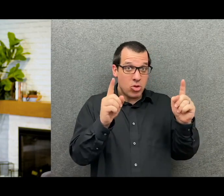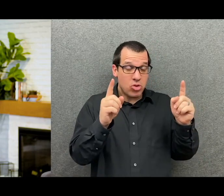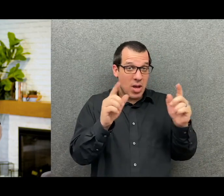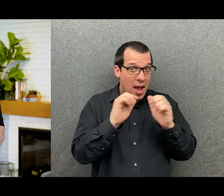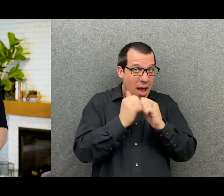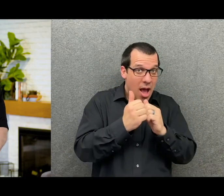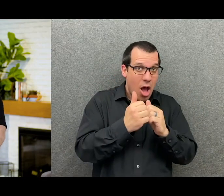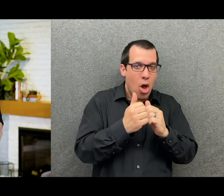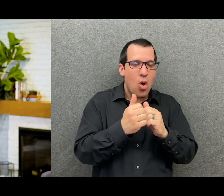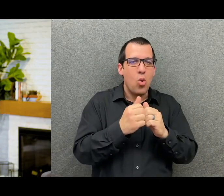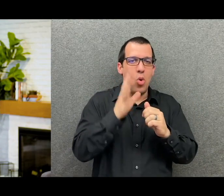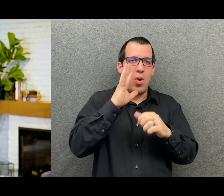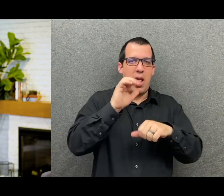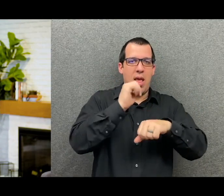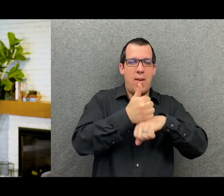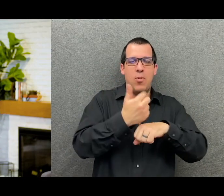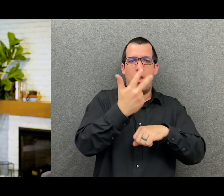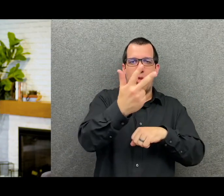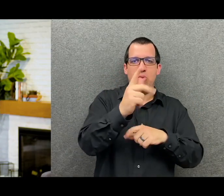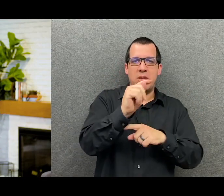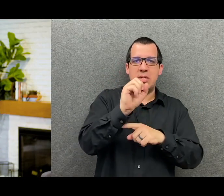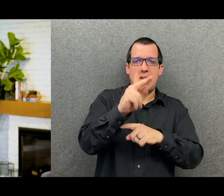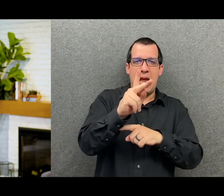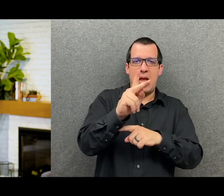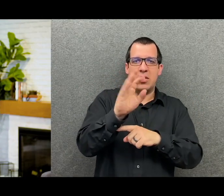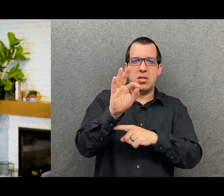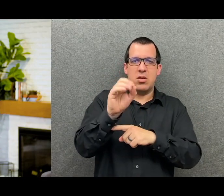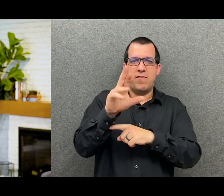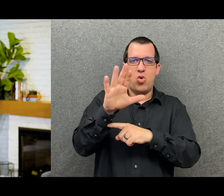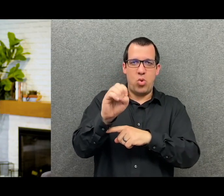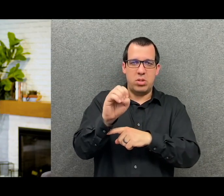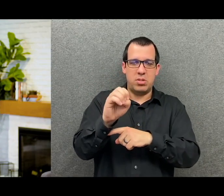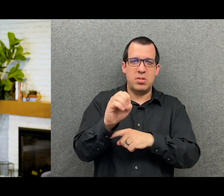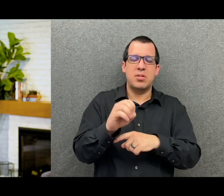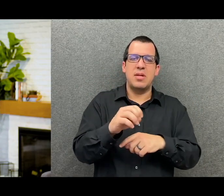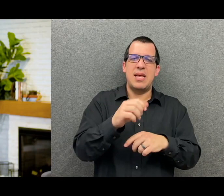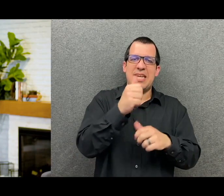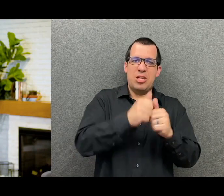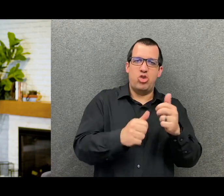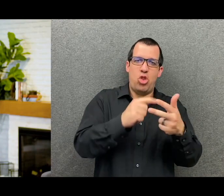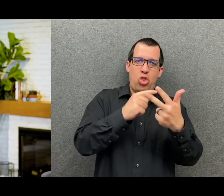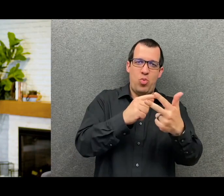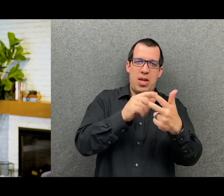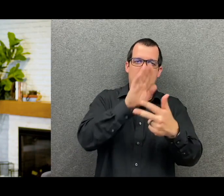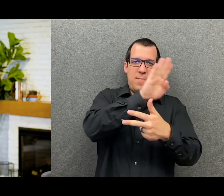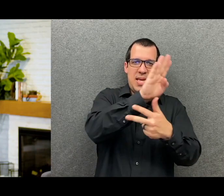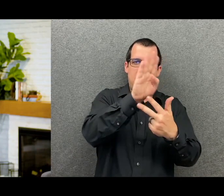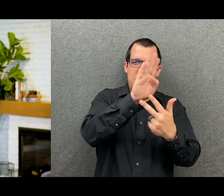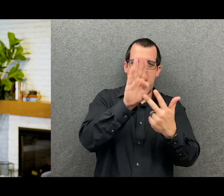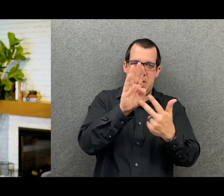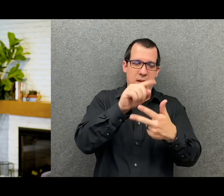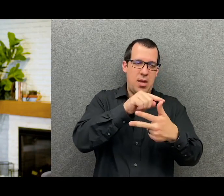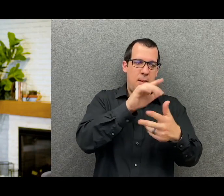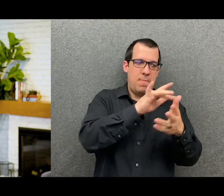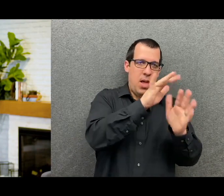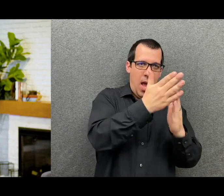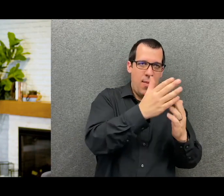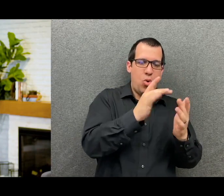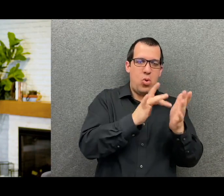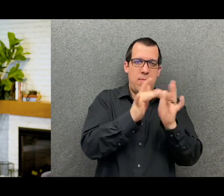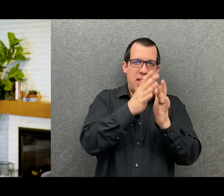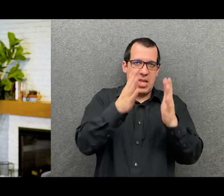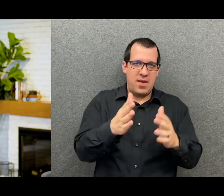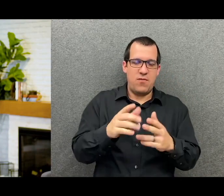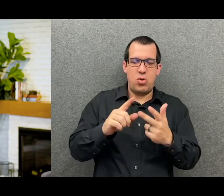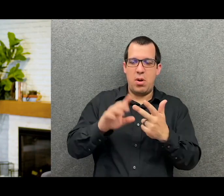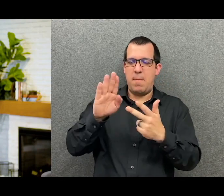To accomplish this work, we're creating three task forces, one around each of the goals, the B goals, the three Bs,